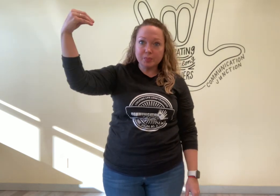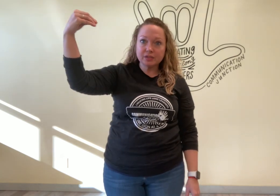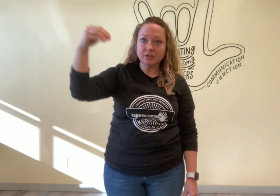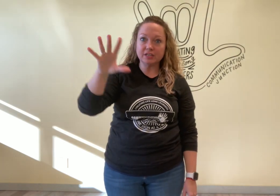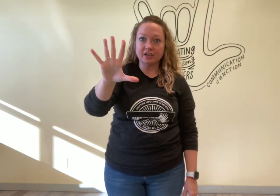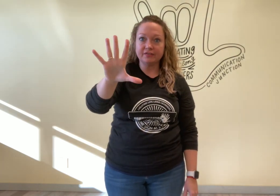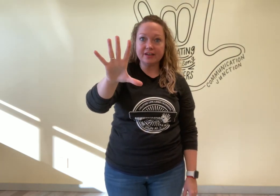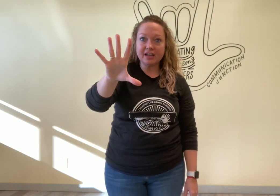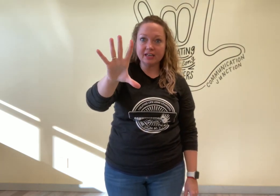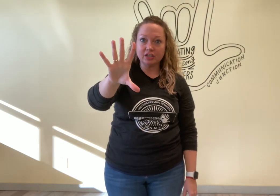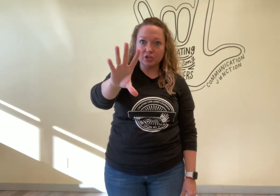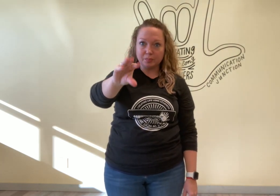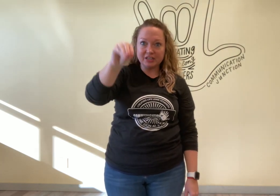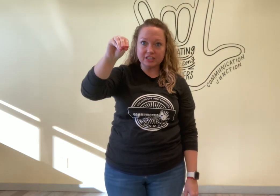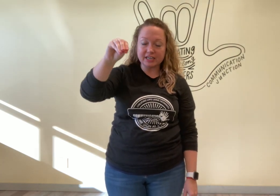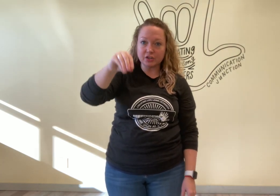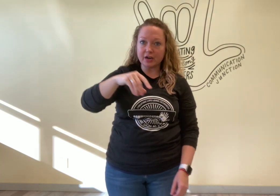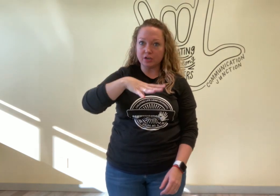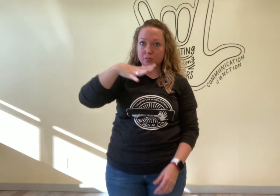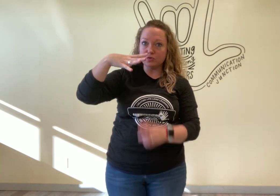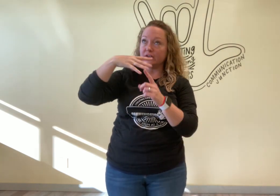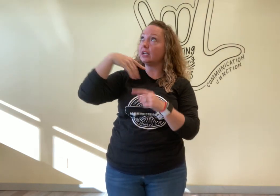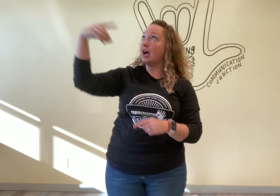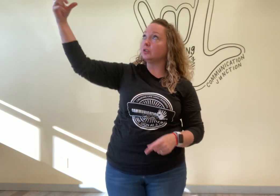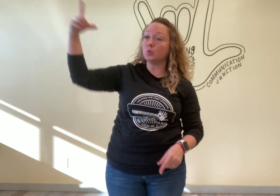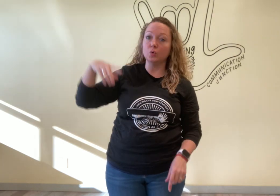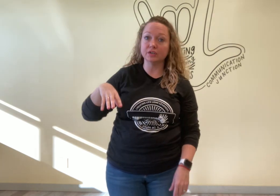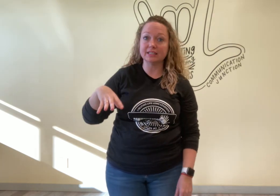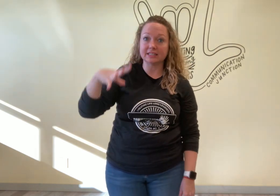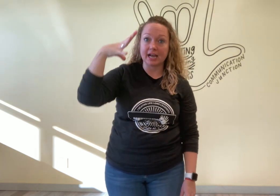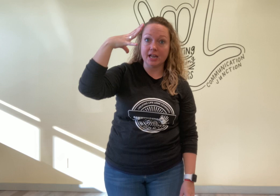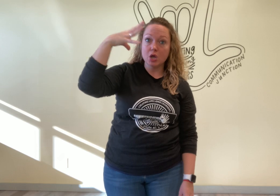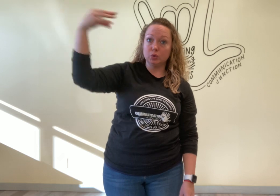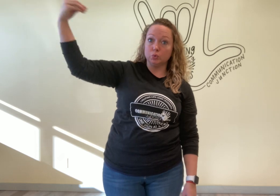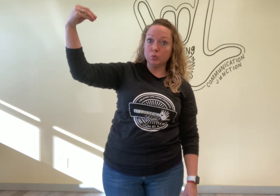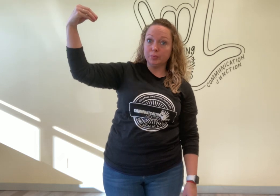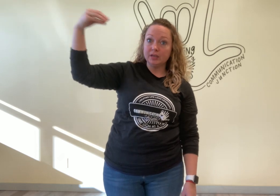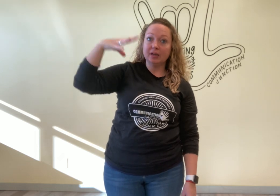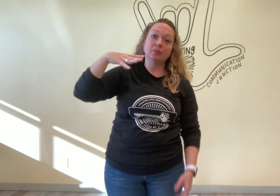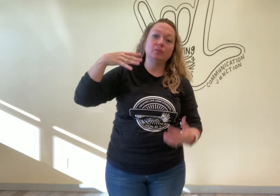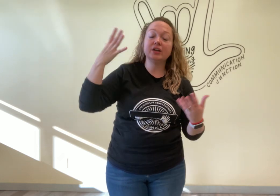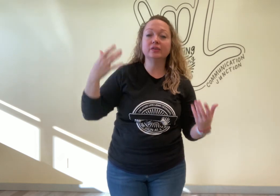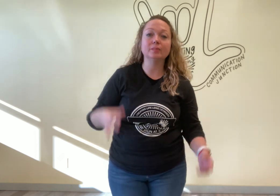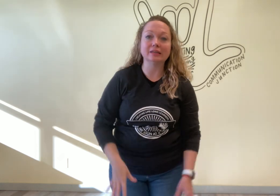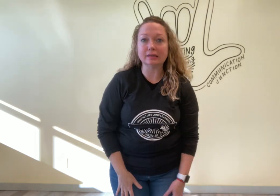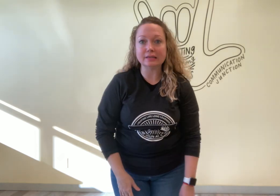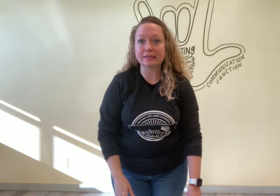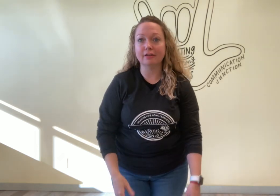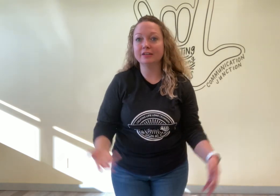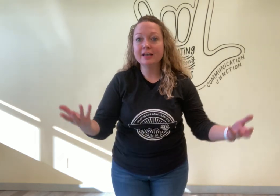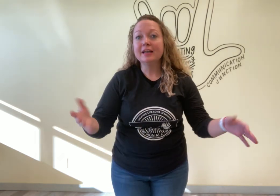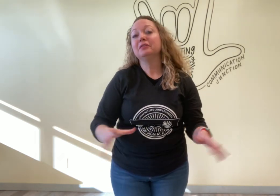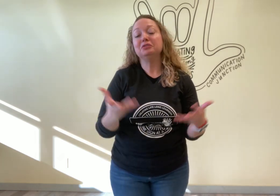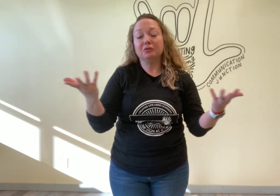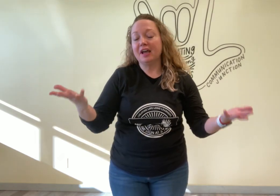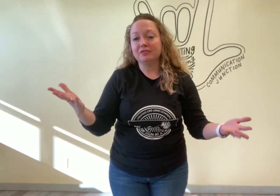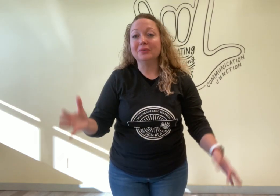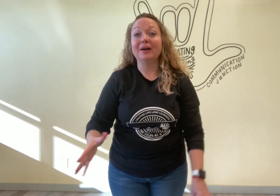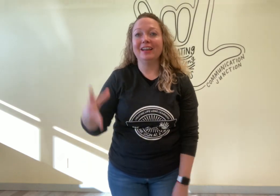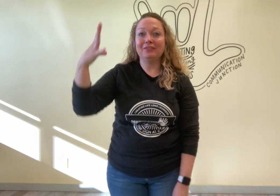you take your 5 hand and then you pinch it together and you move it out towards the sky. Zoop. And we always make the sound. You don't have to, but if you